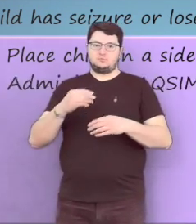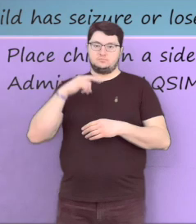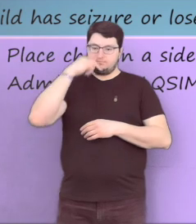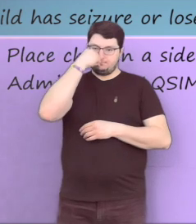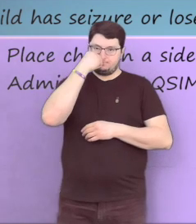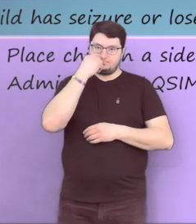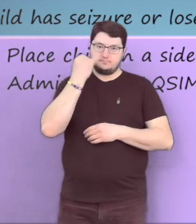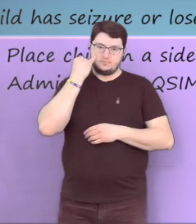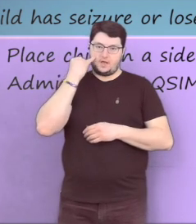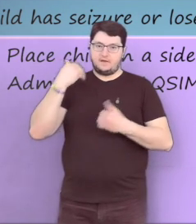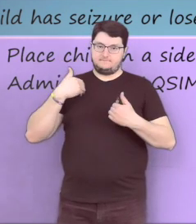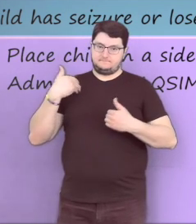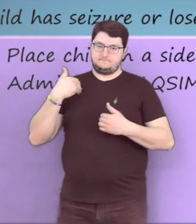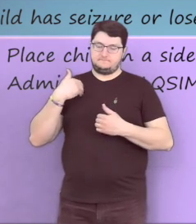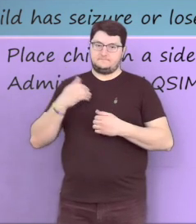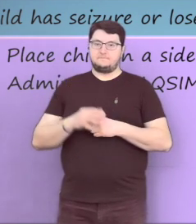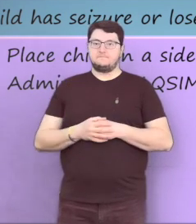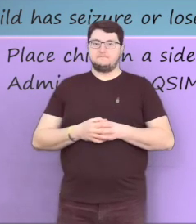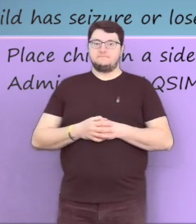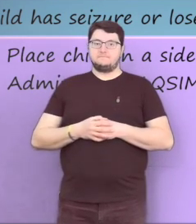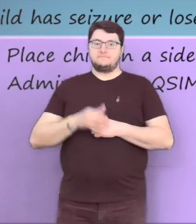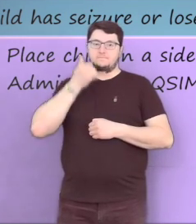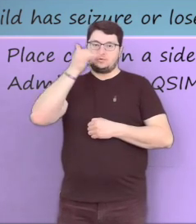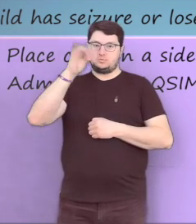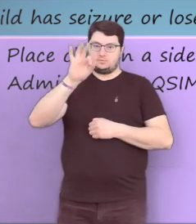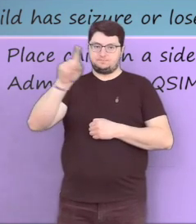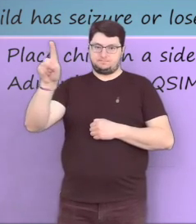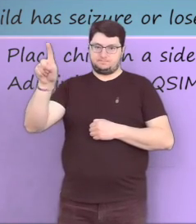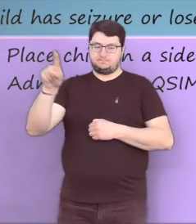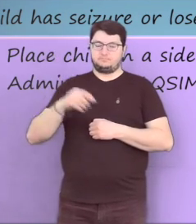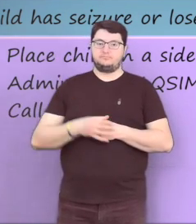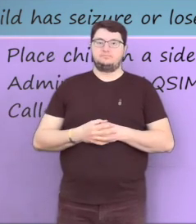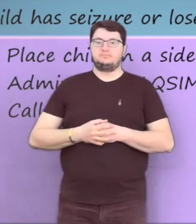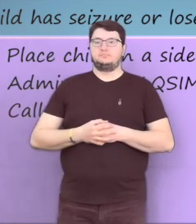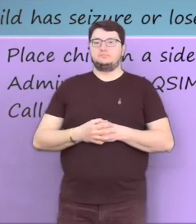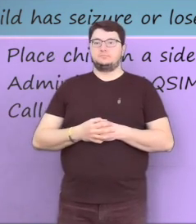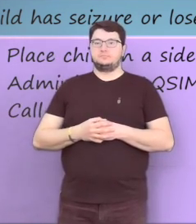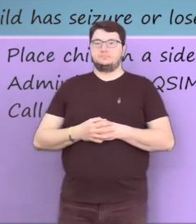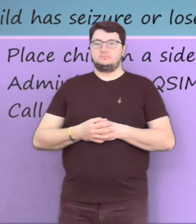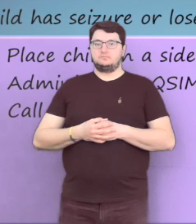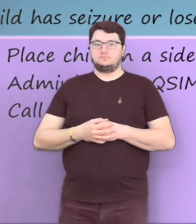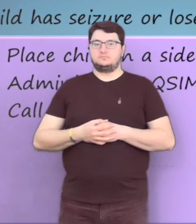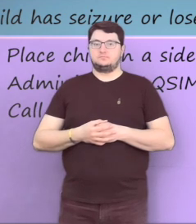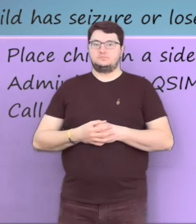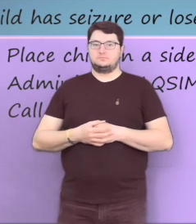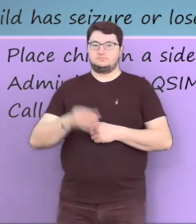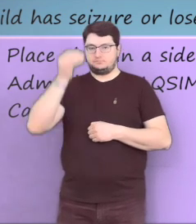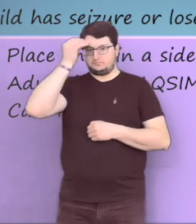Administer Baximi nasal powder if available. Call 911.